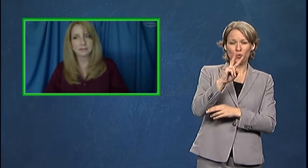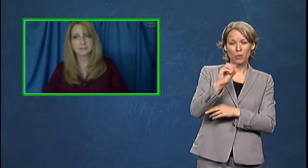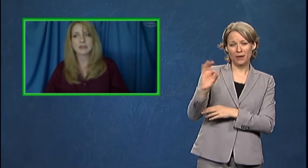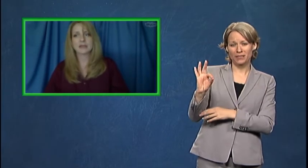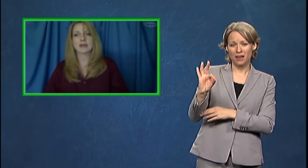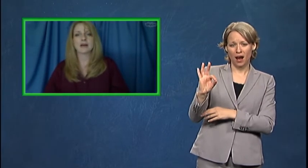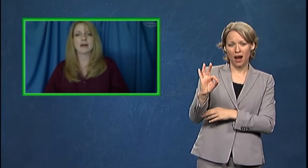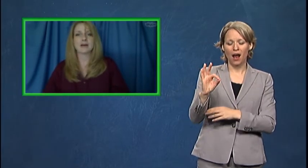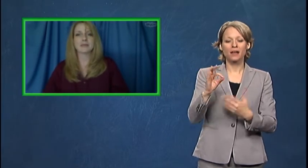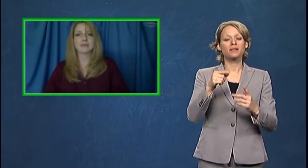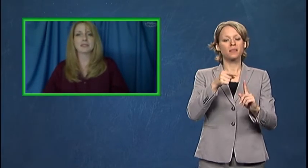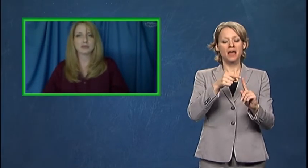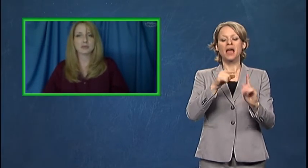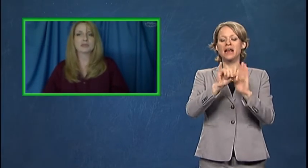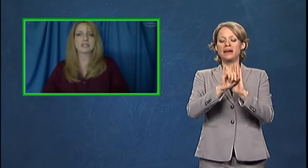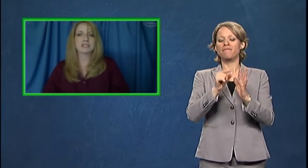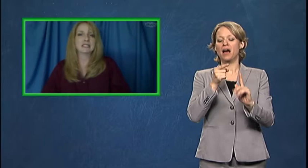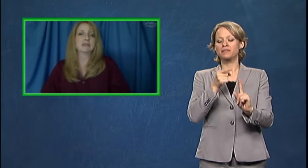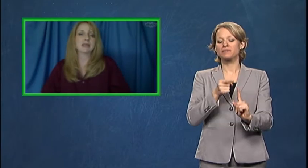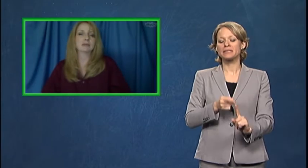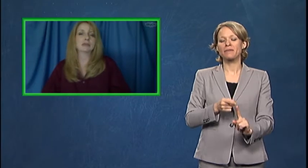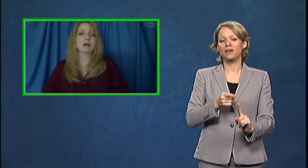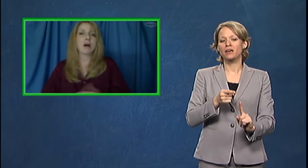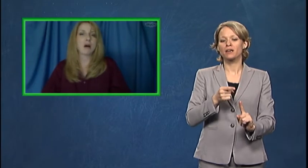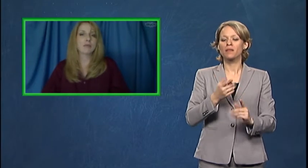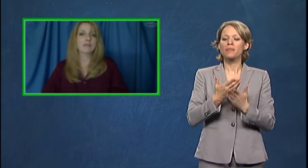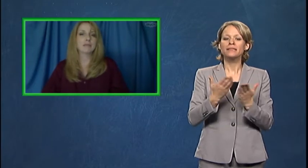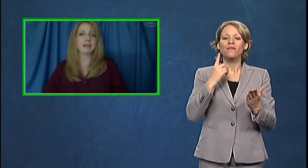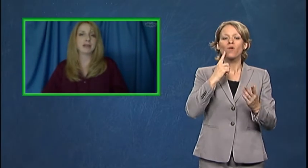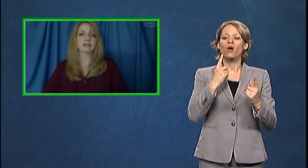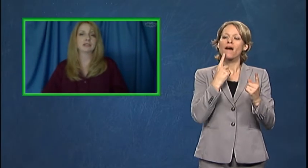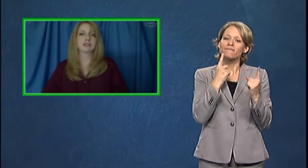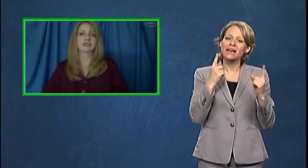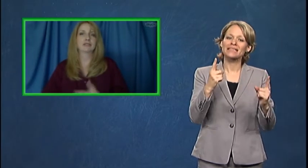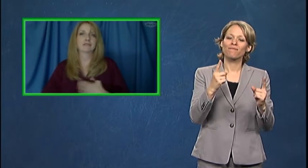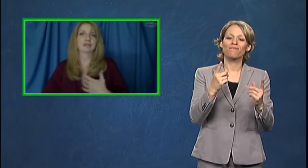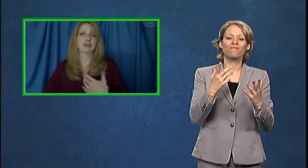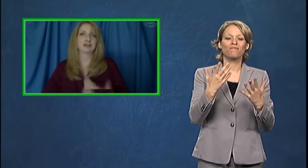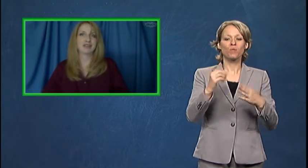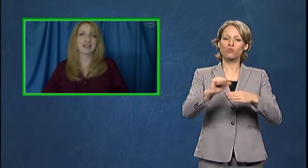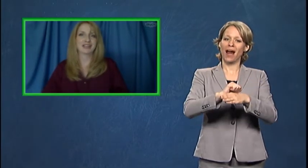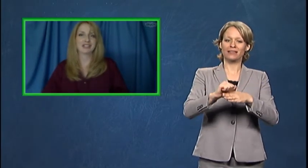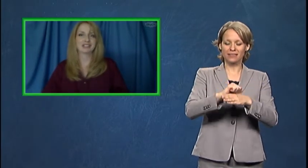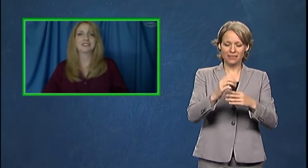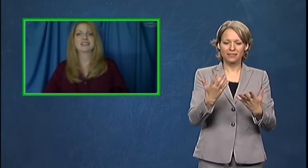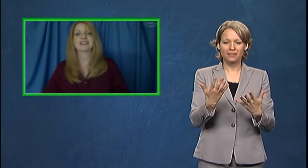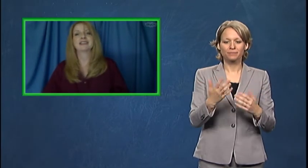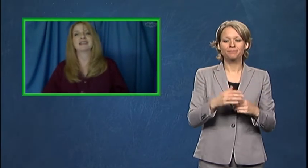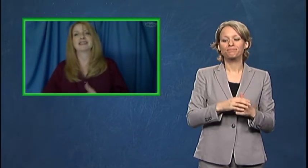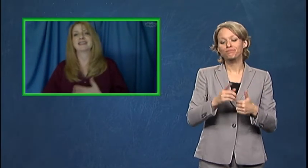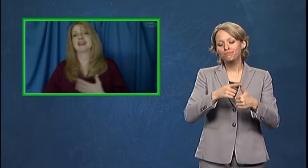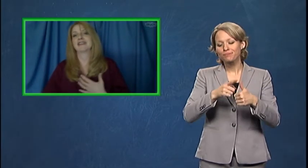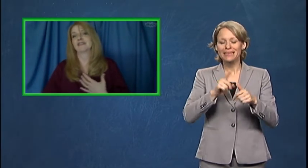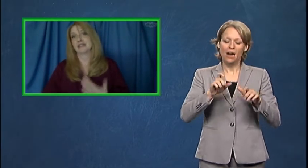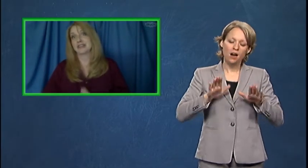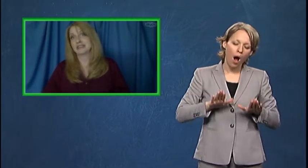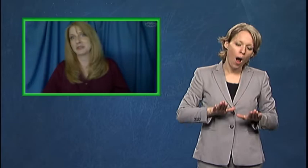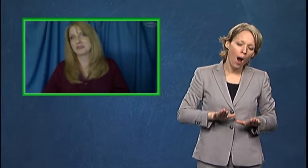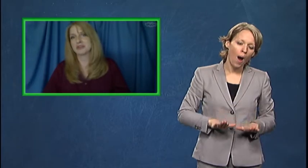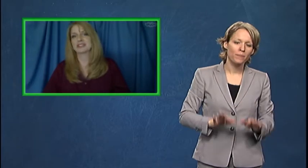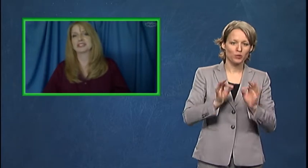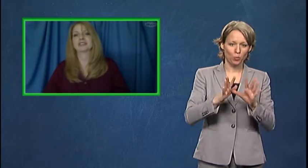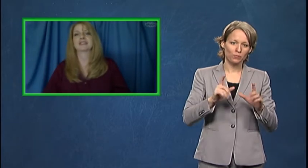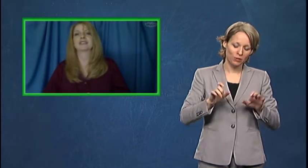practice, interpreters need to be able to calmly manage the communication. They need to have grace